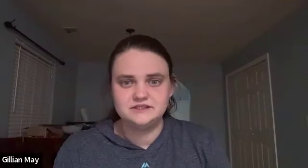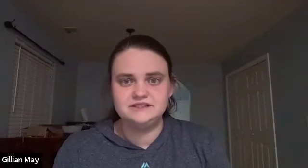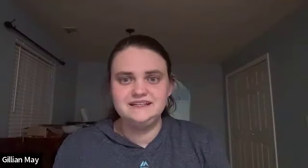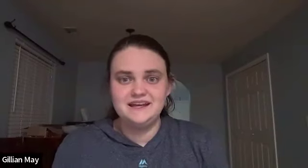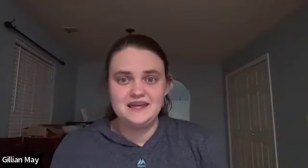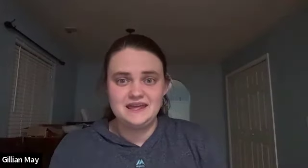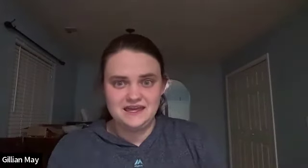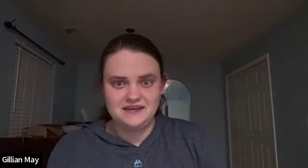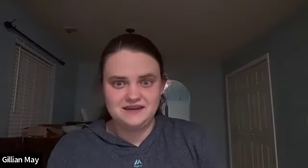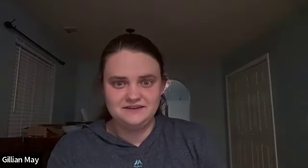Good. N.